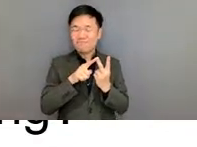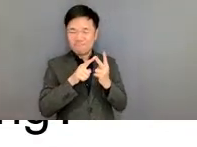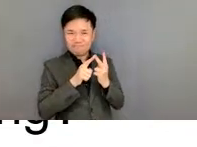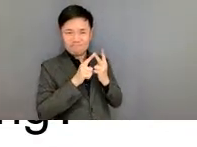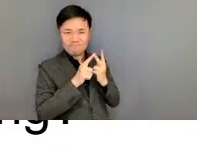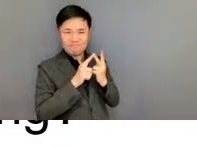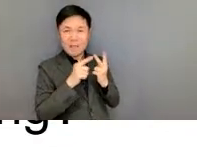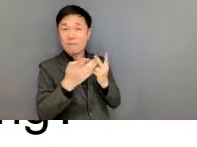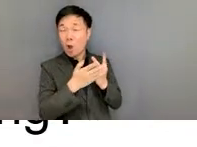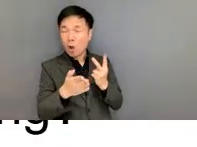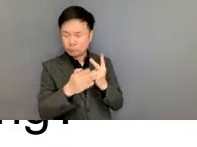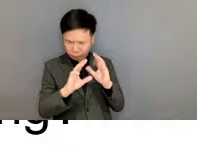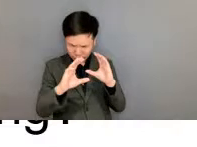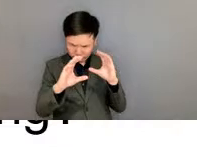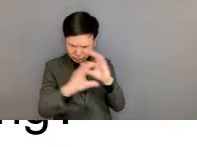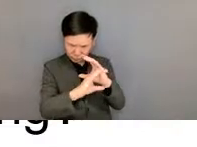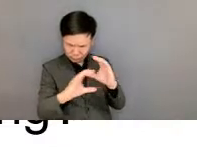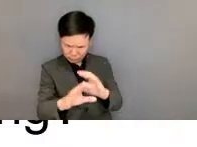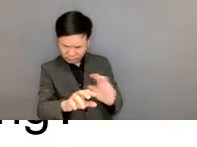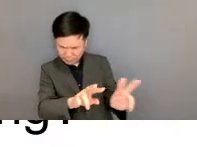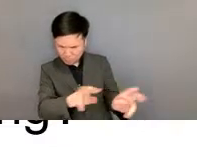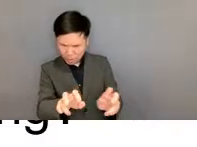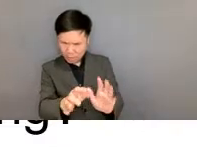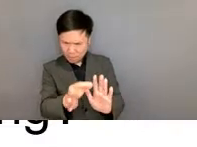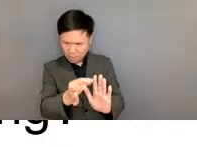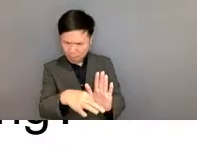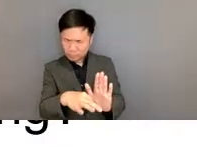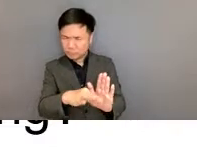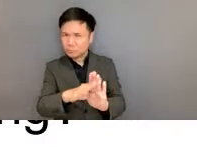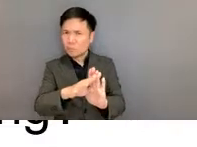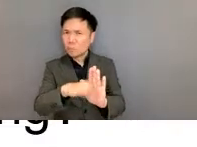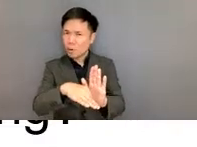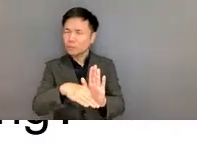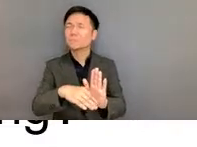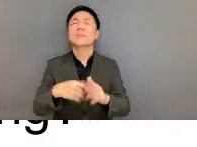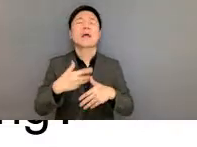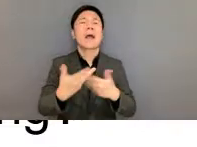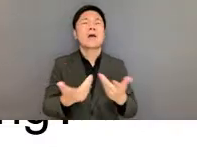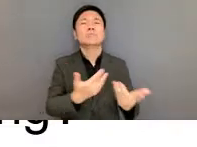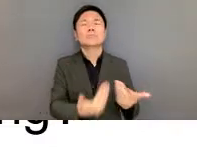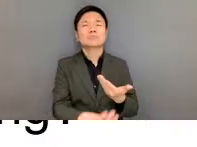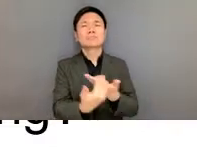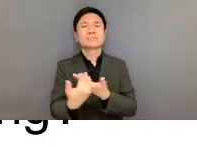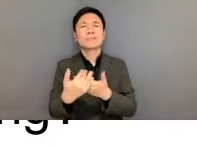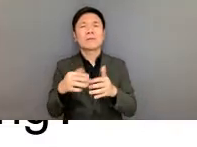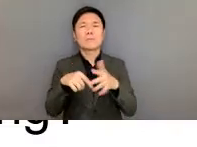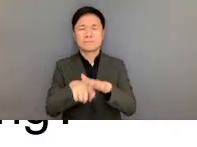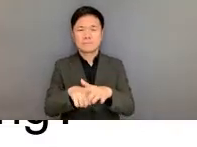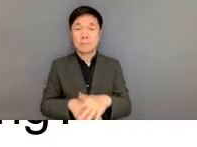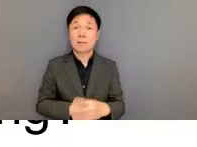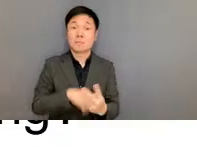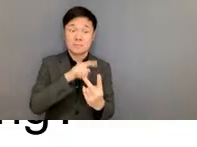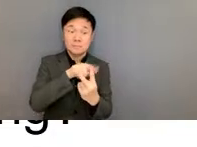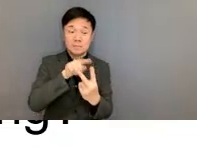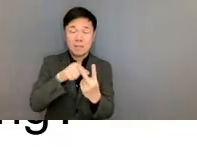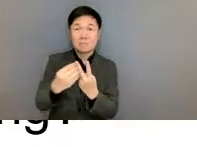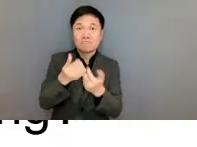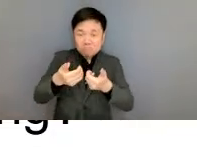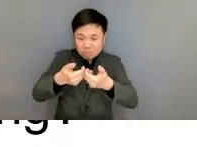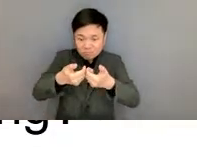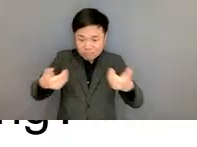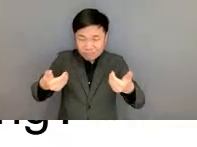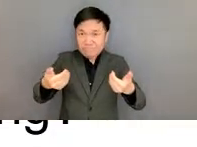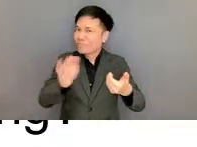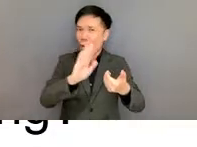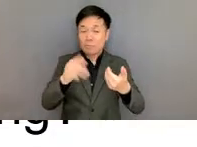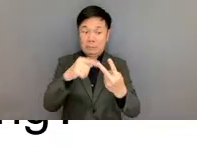interventions, activities, policies towards gender equality. And these two need to work together. You can certainly start with one